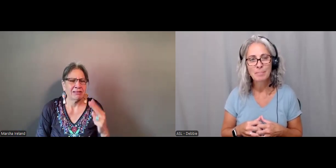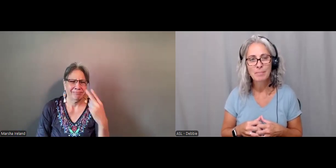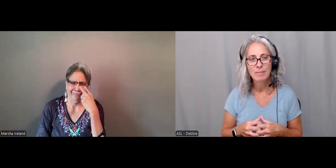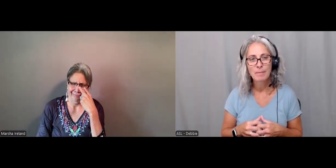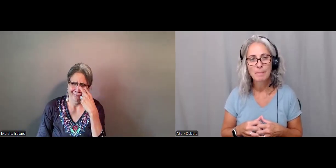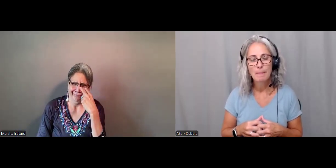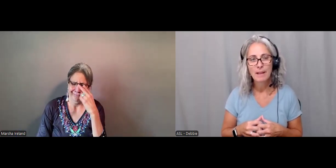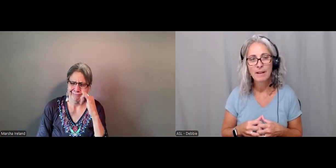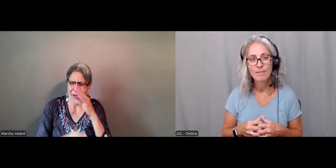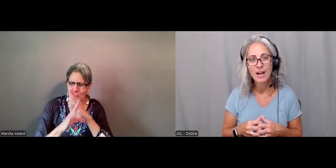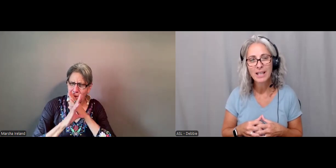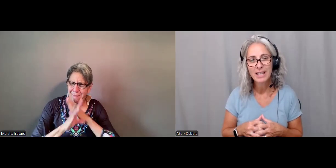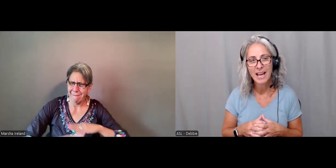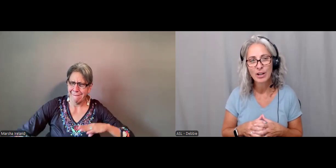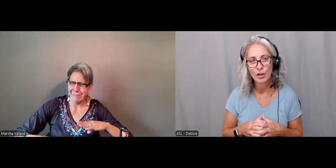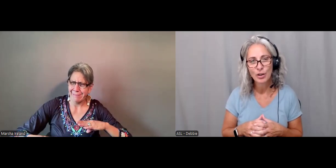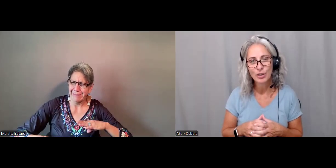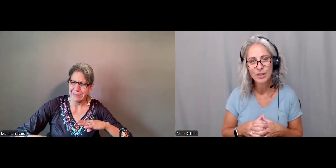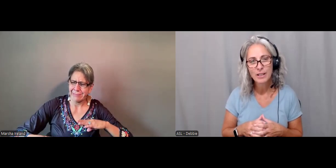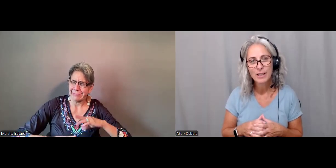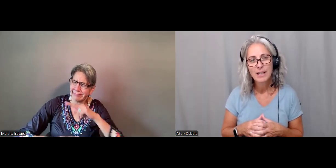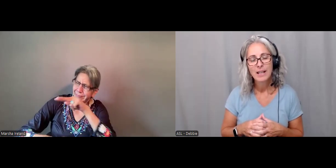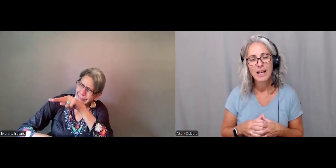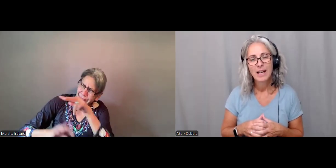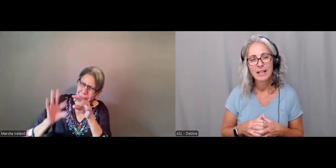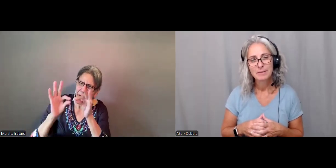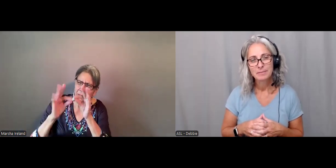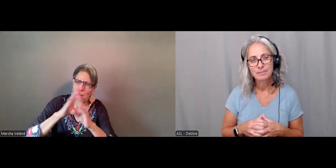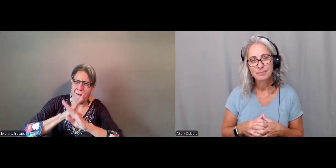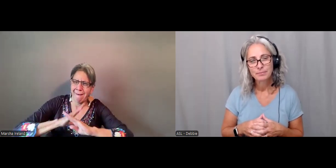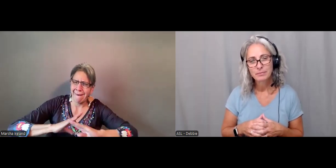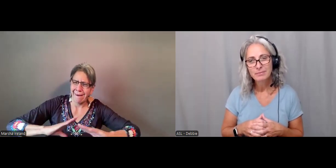And finally, that occurred.